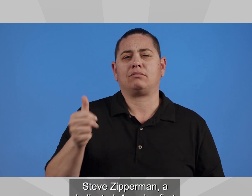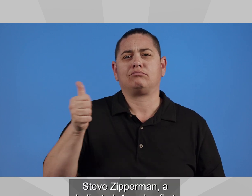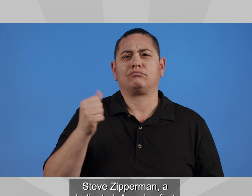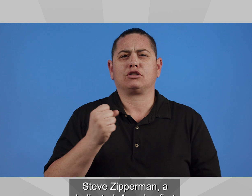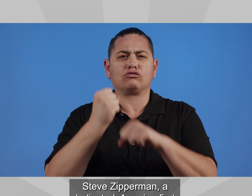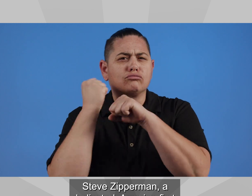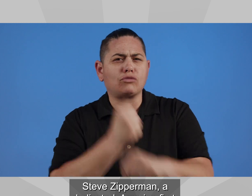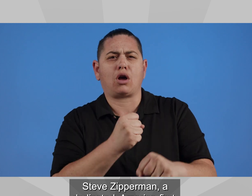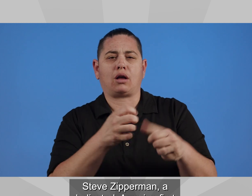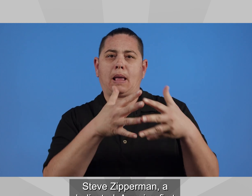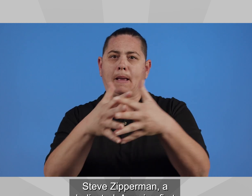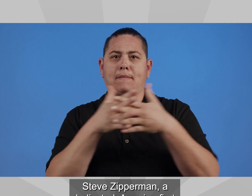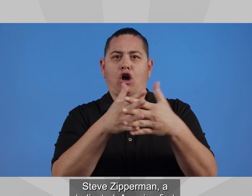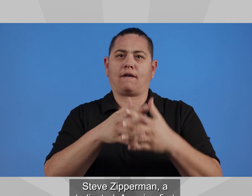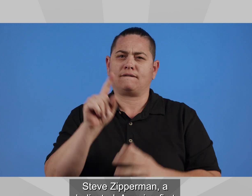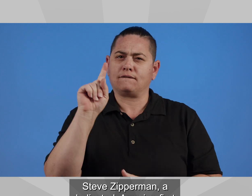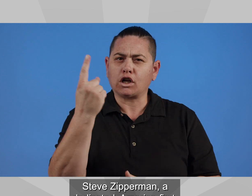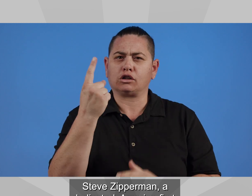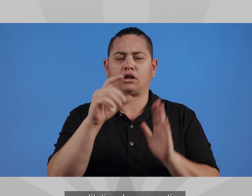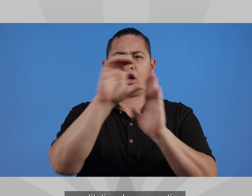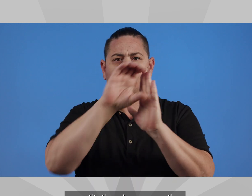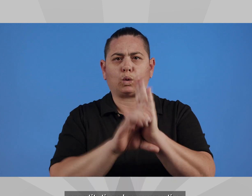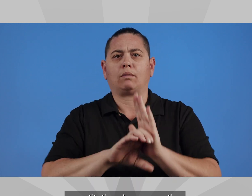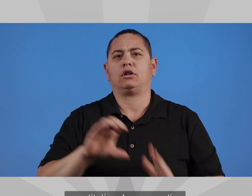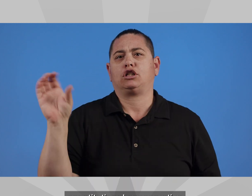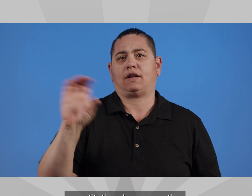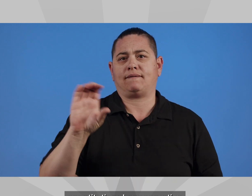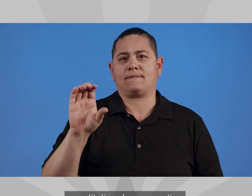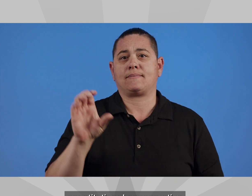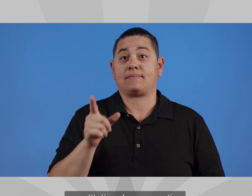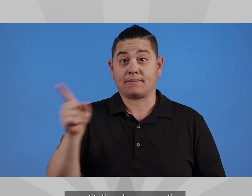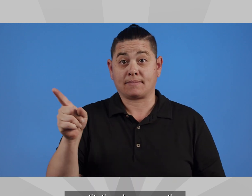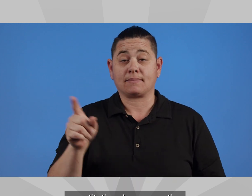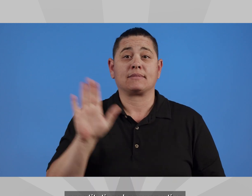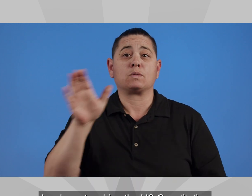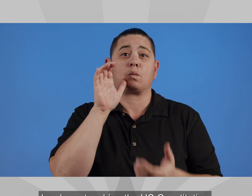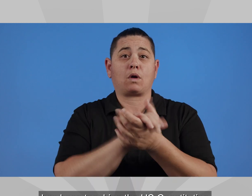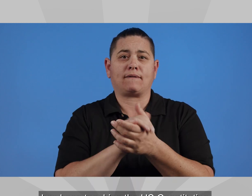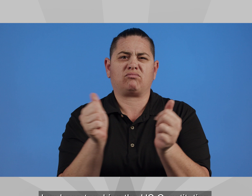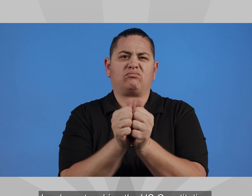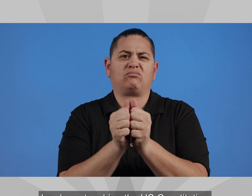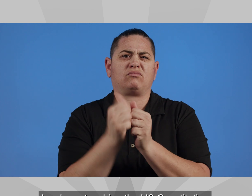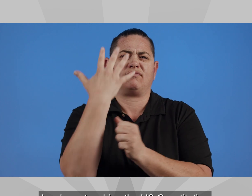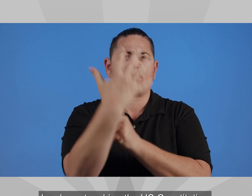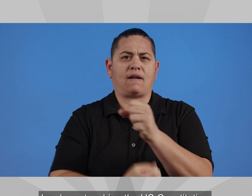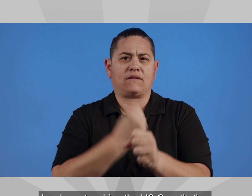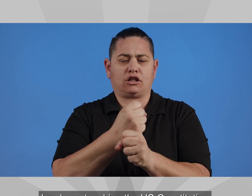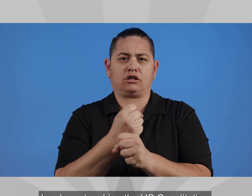Steve Zipperman, a dedicated America First constitutional conservative, has been teaching the